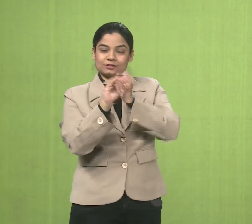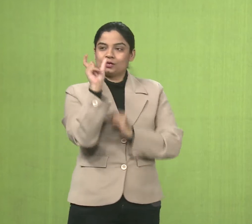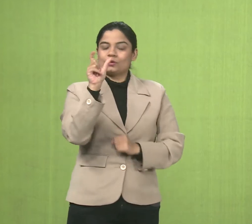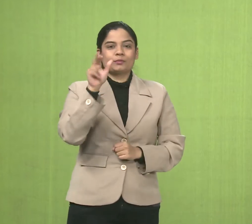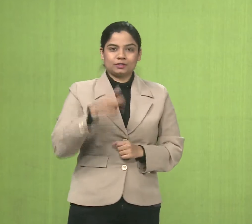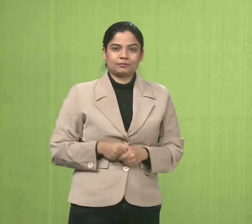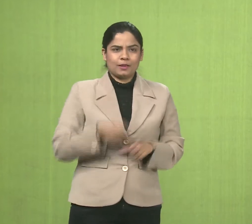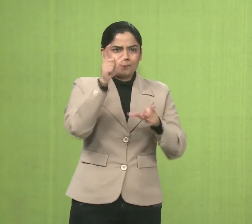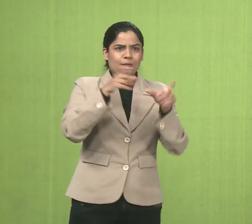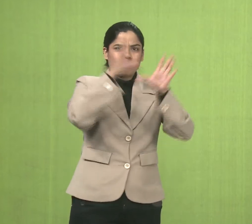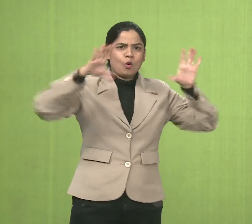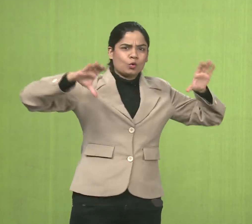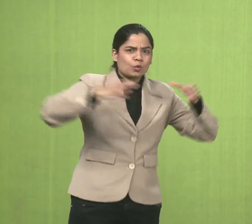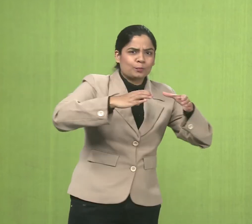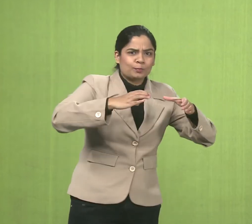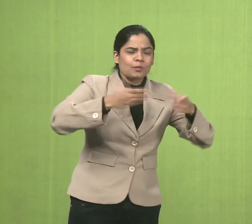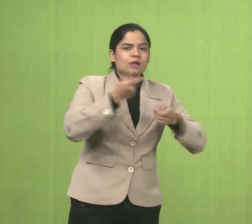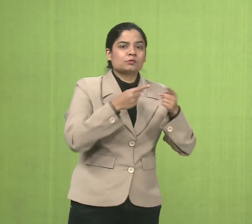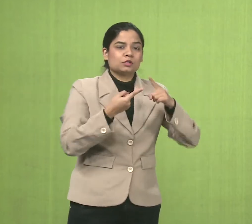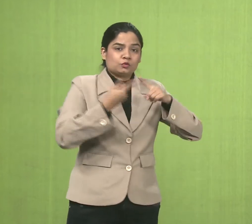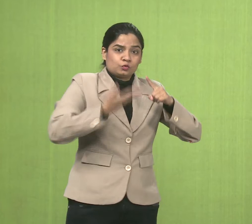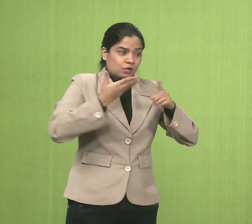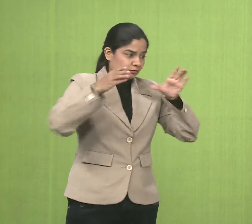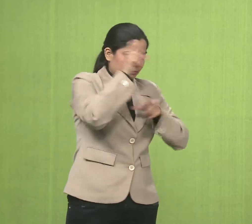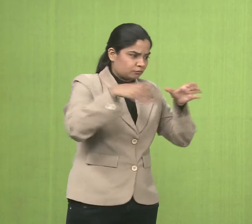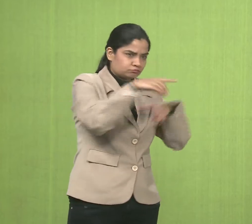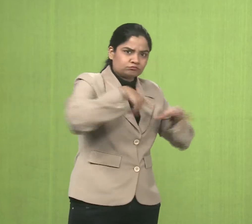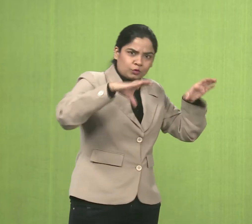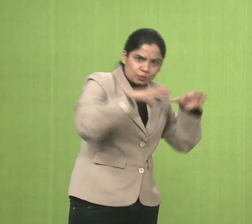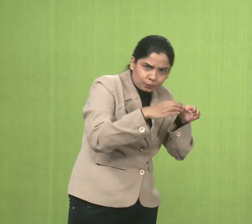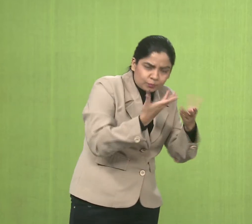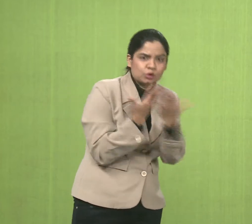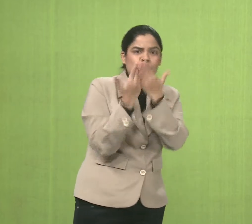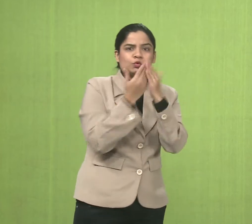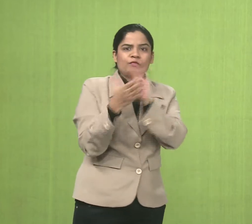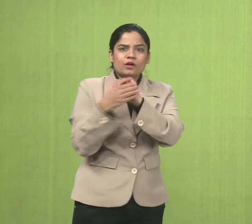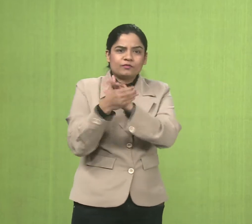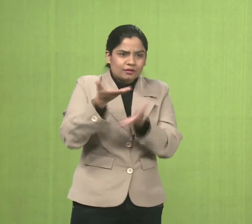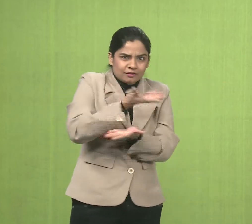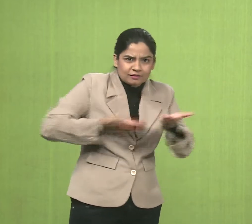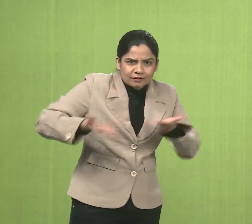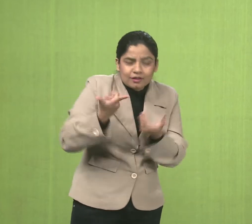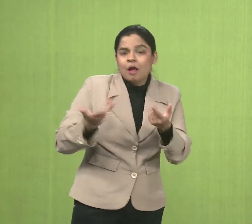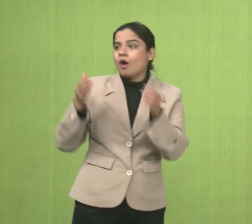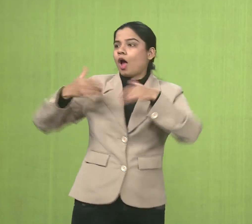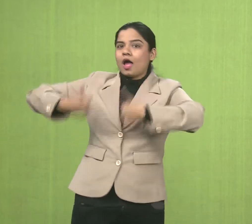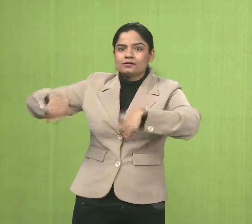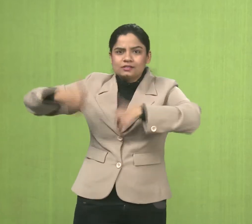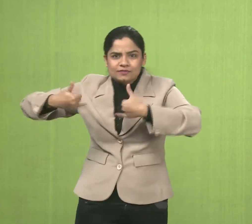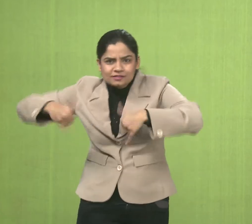Peers, people of similar kind of a background in a group, be it at school, at different